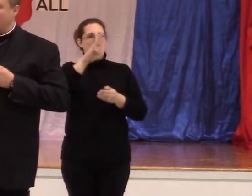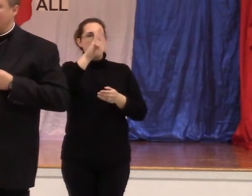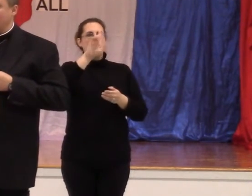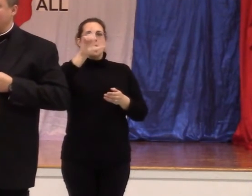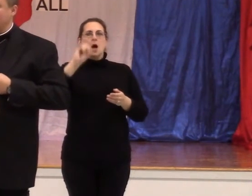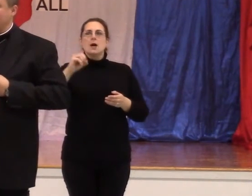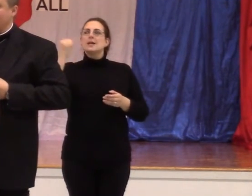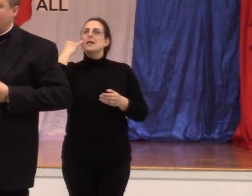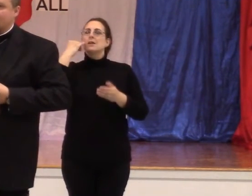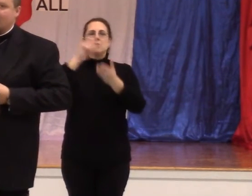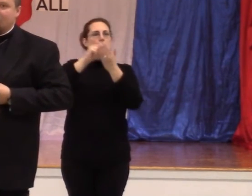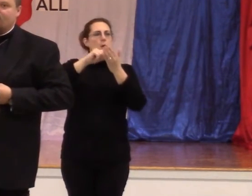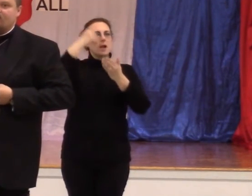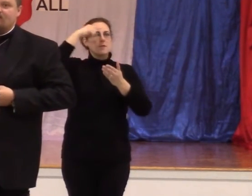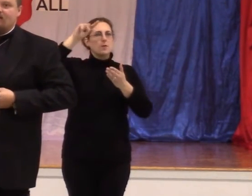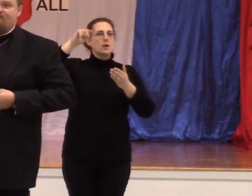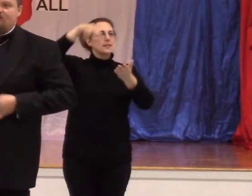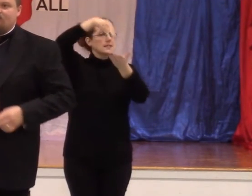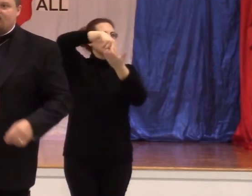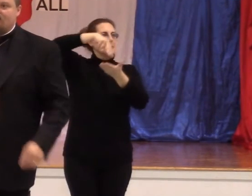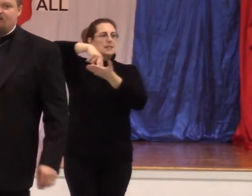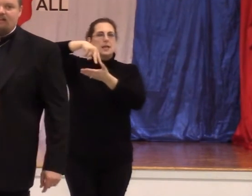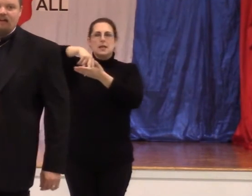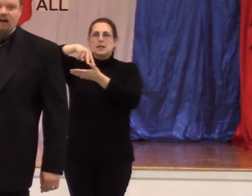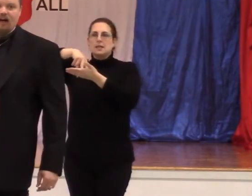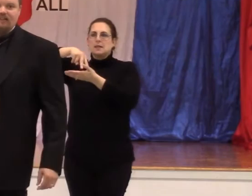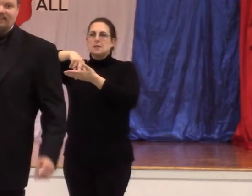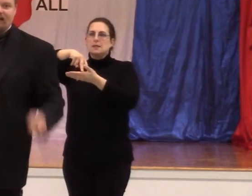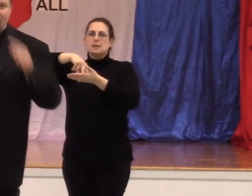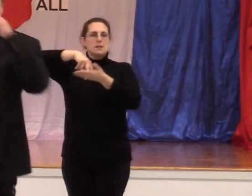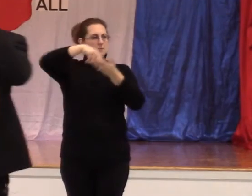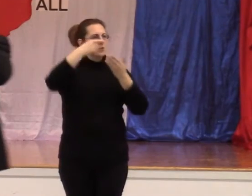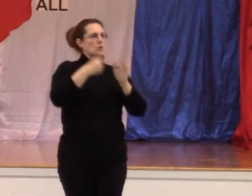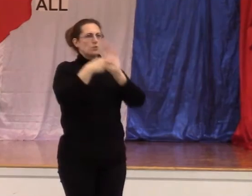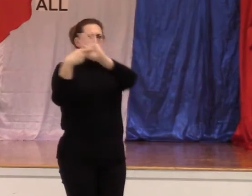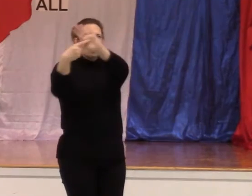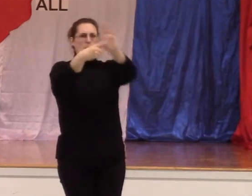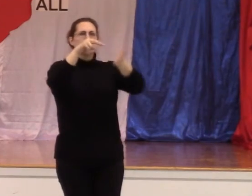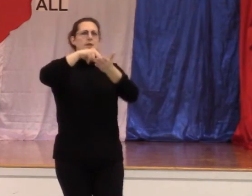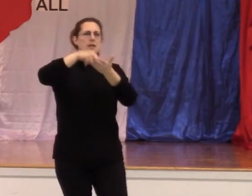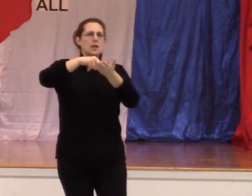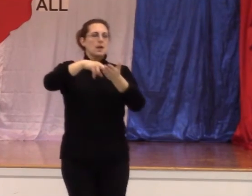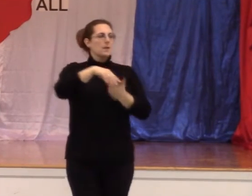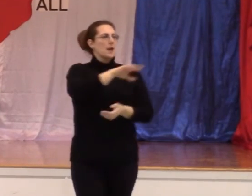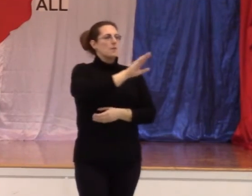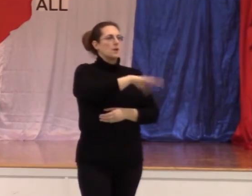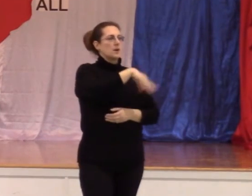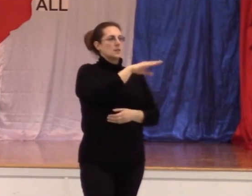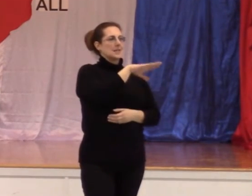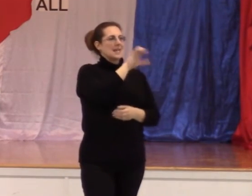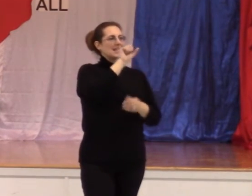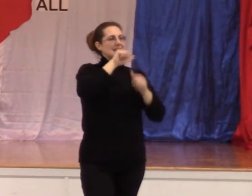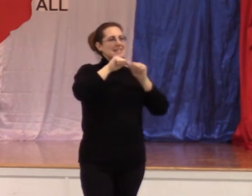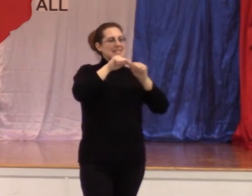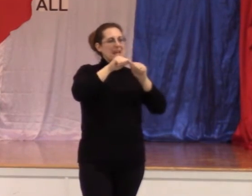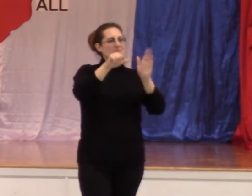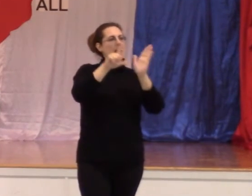would, if you write for Steadfast Lutherans, if you would, stand up, please. You'll see them around.